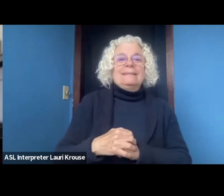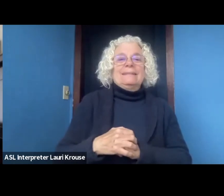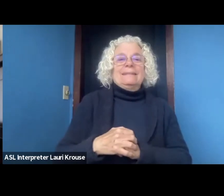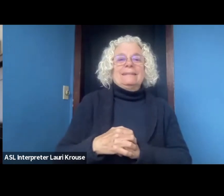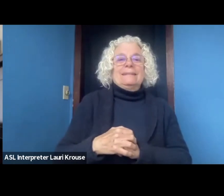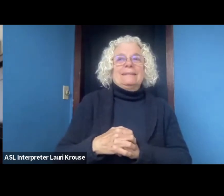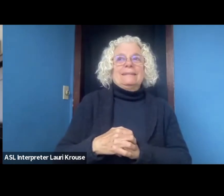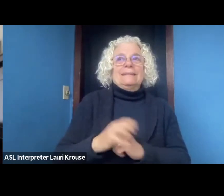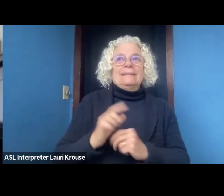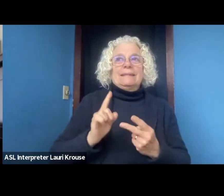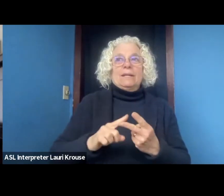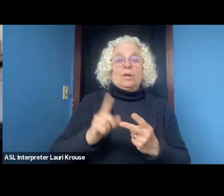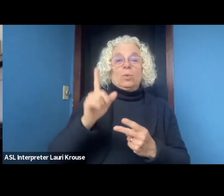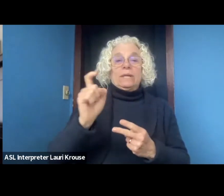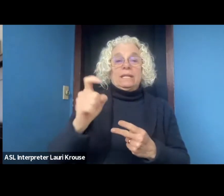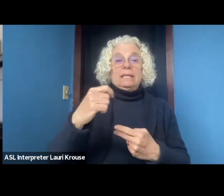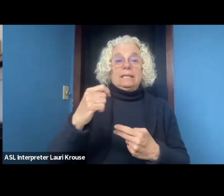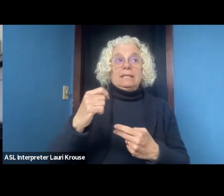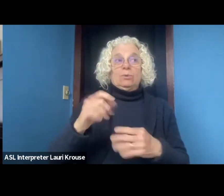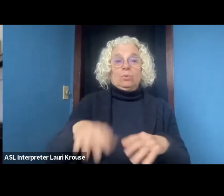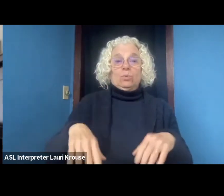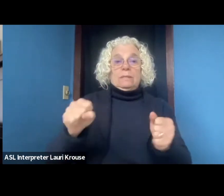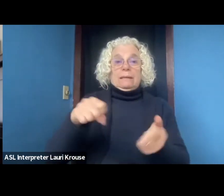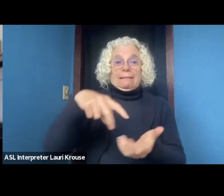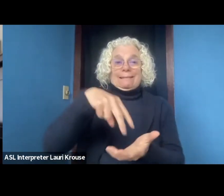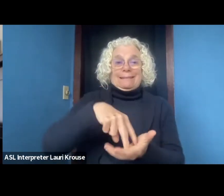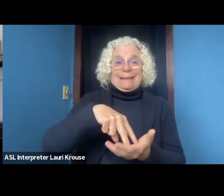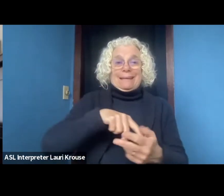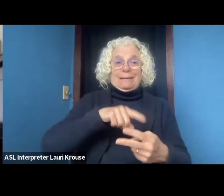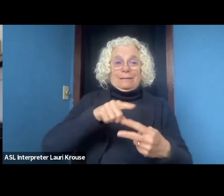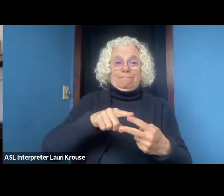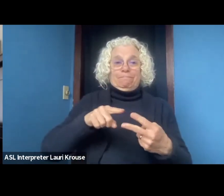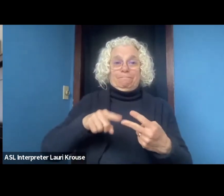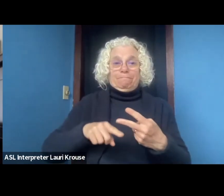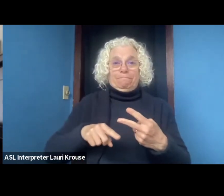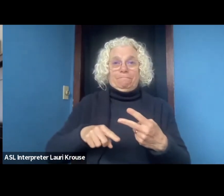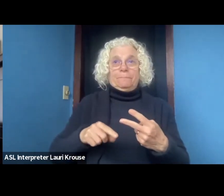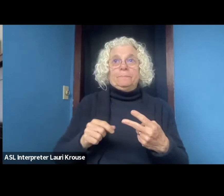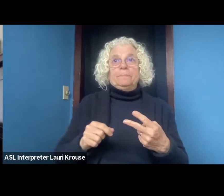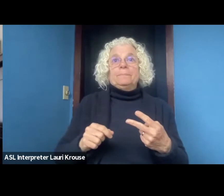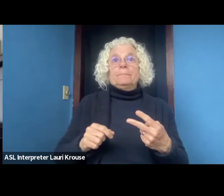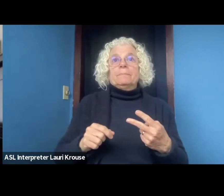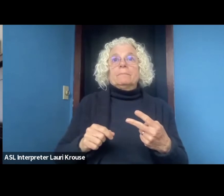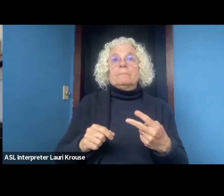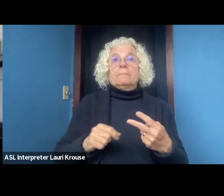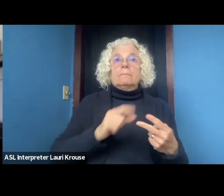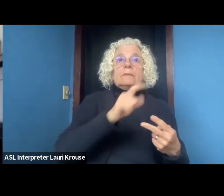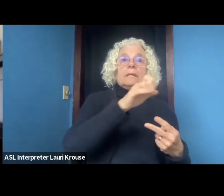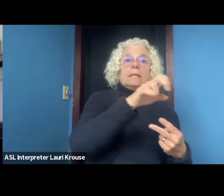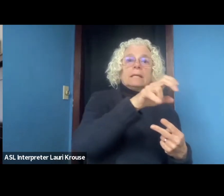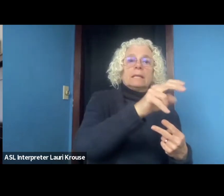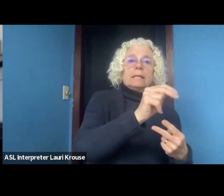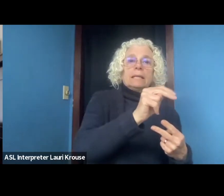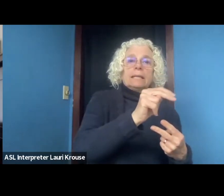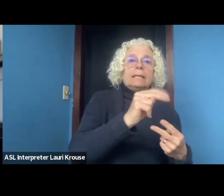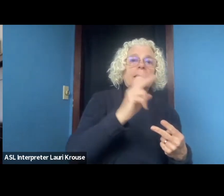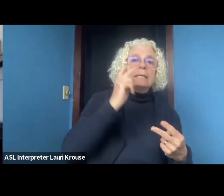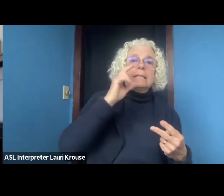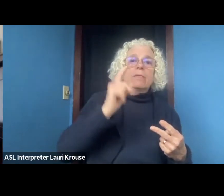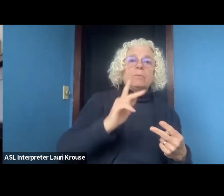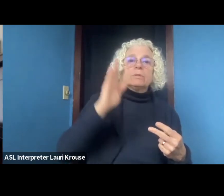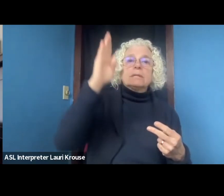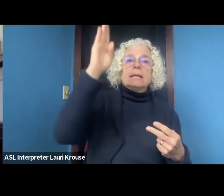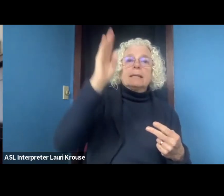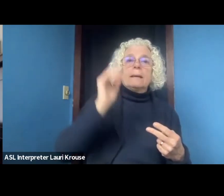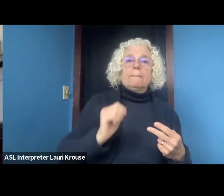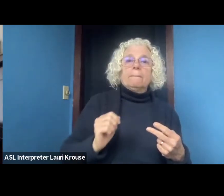We need to take a stand. We have 2 lines already. So Alberto. I'm sorry? Alberto has his hand up. Oh,